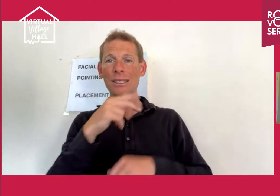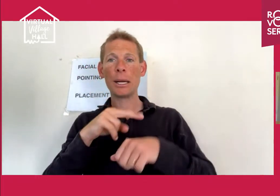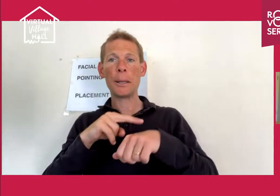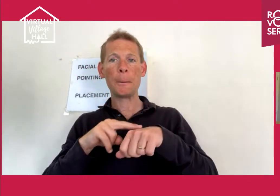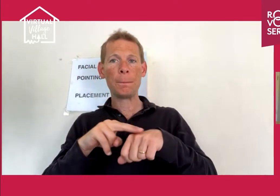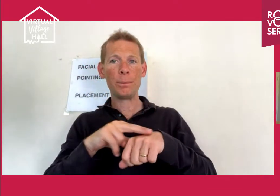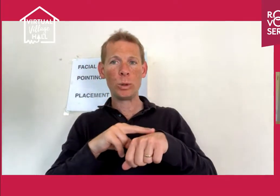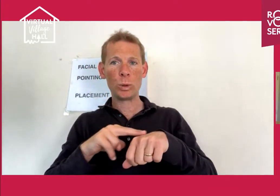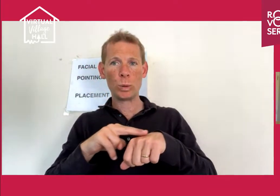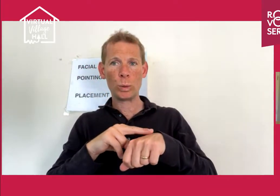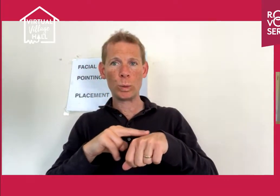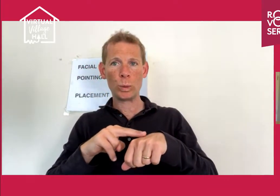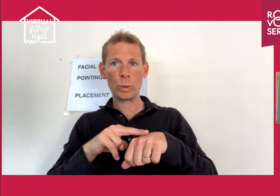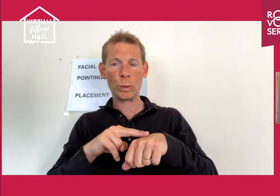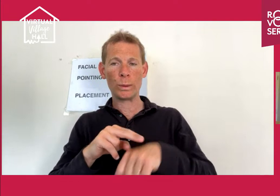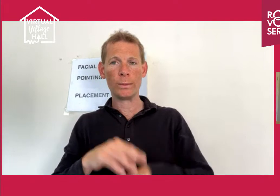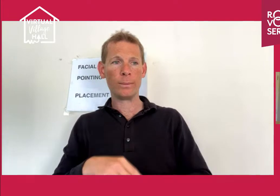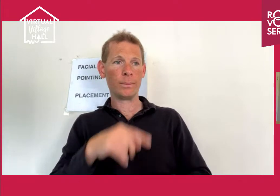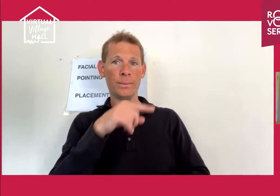His eyes are blue